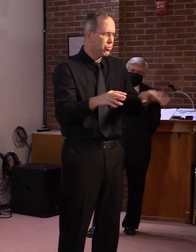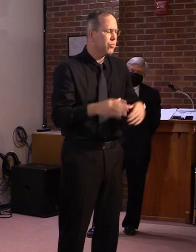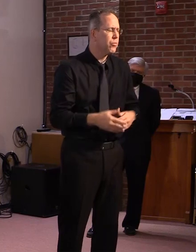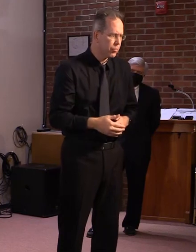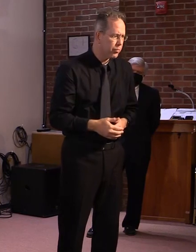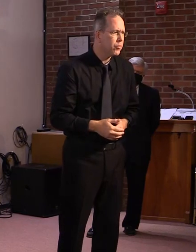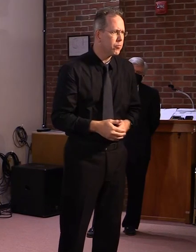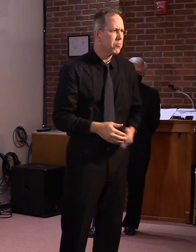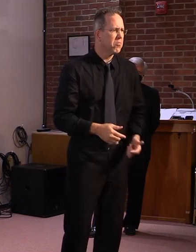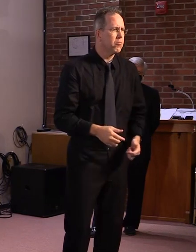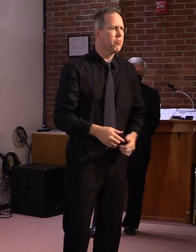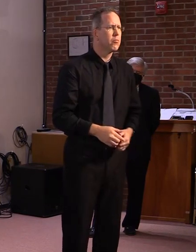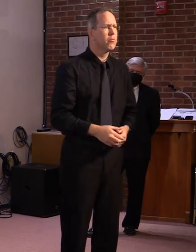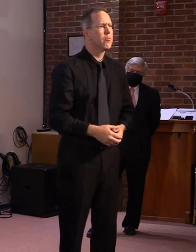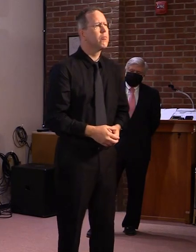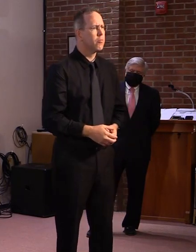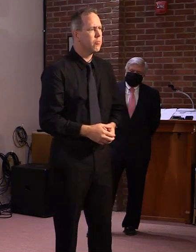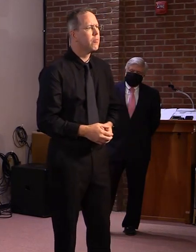Colin, BT Digger.